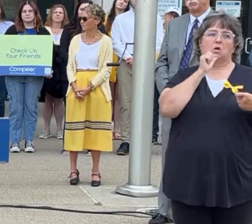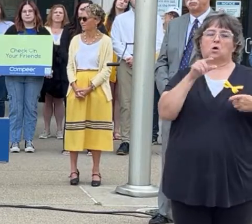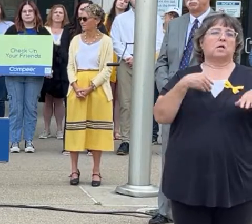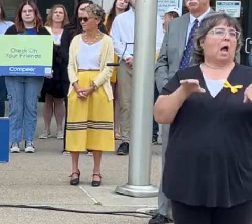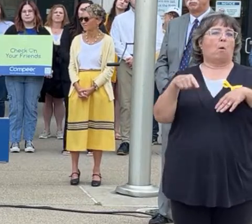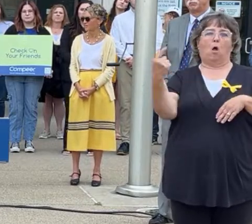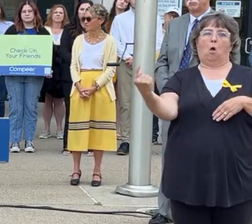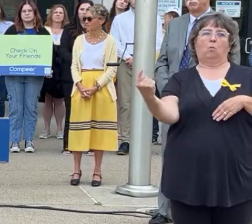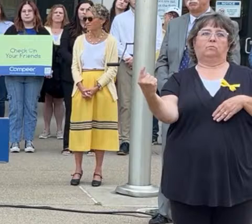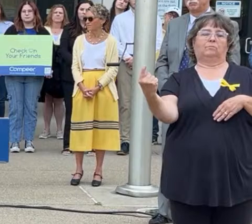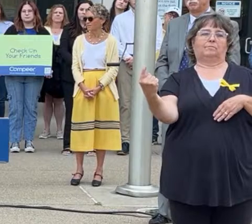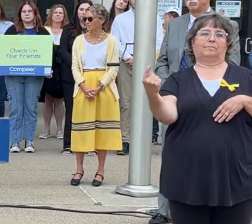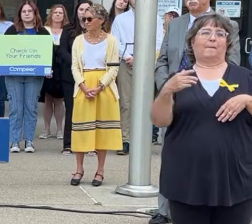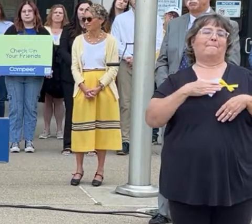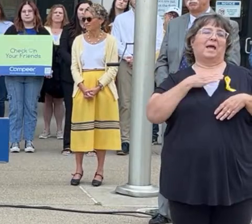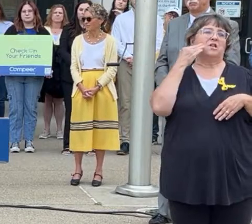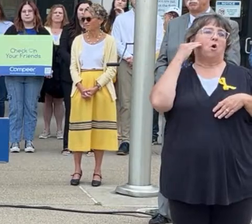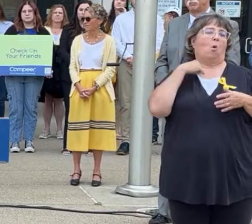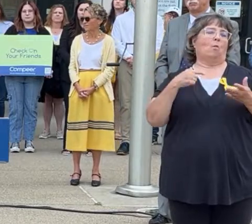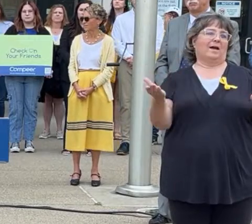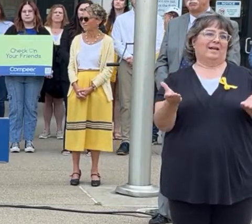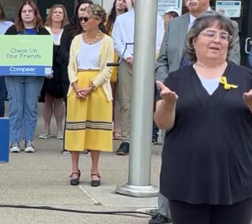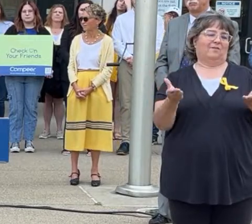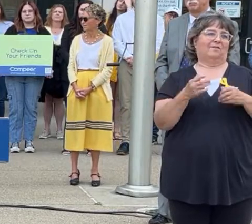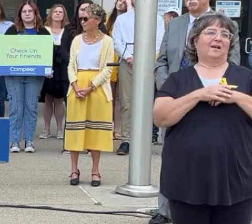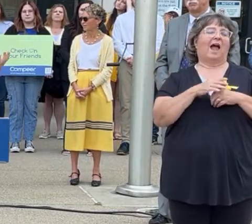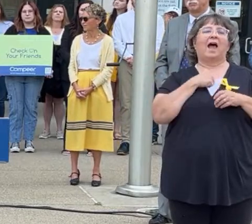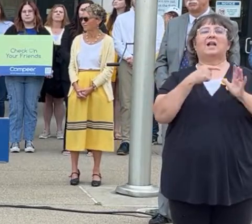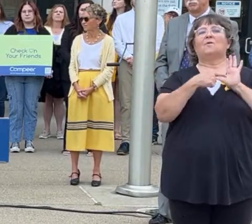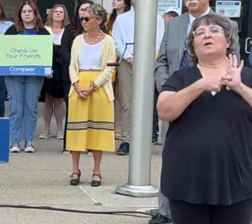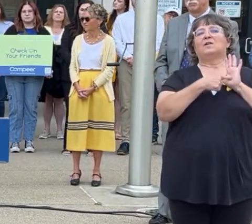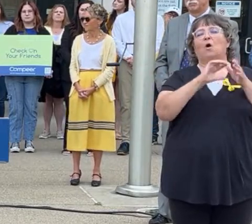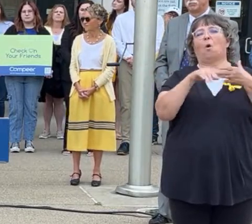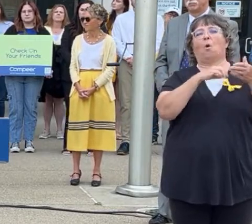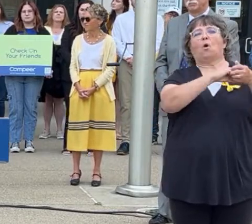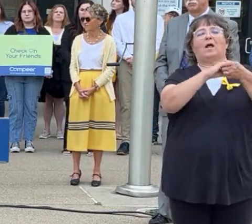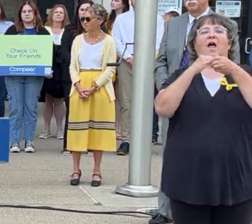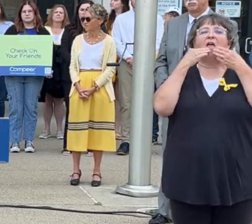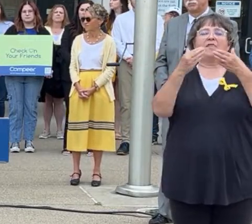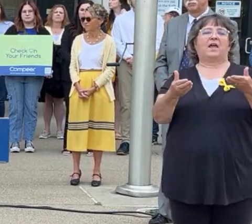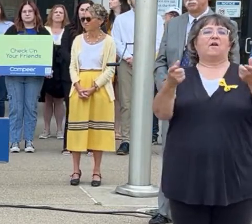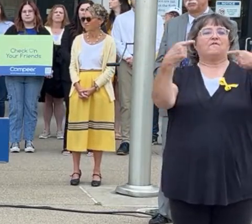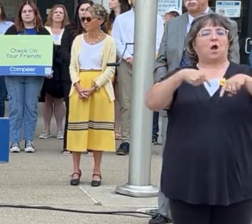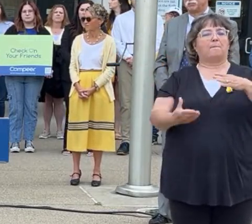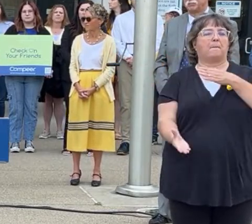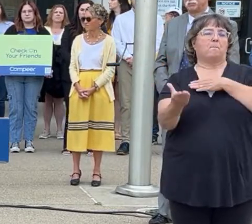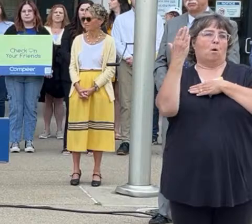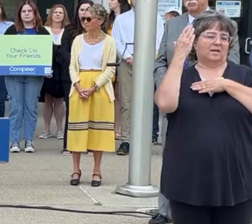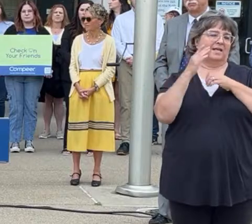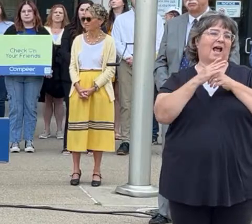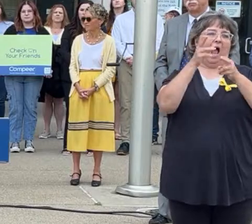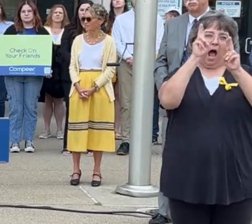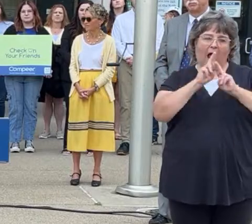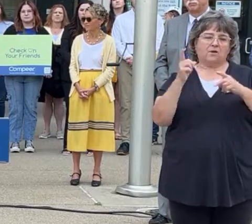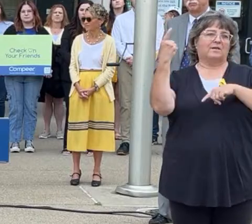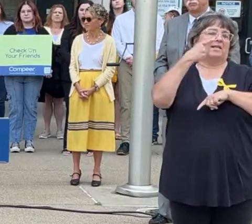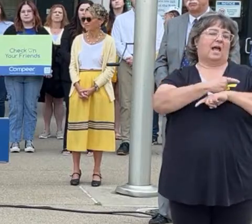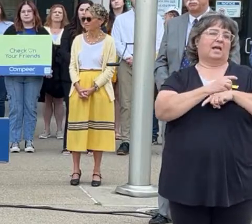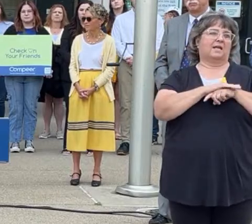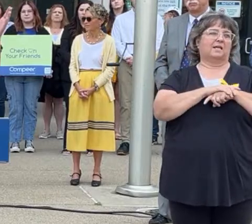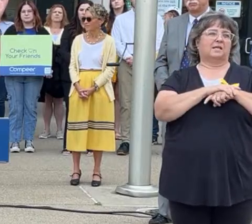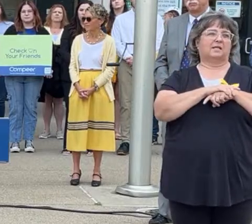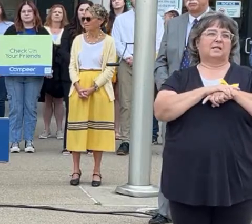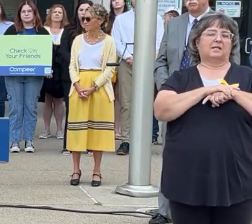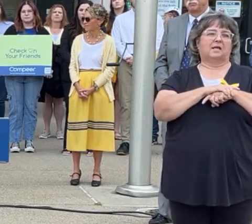walking that alone. So please know we're here. And on behalf of the entire coalition, thank you for being here with us today to honor this day